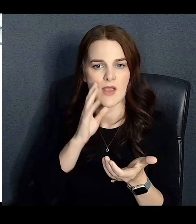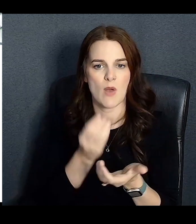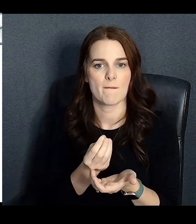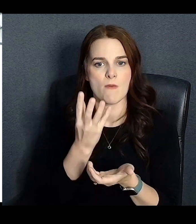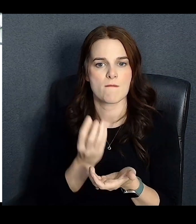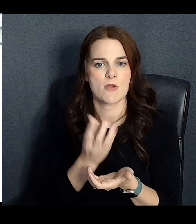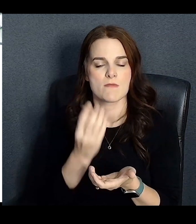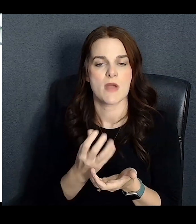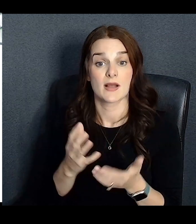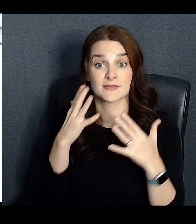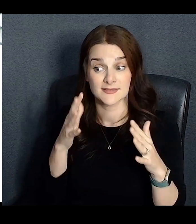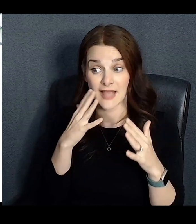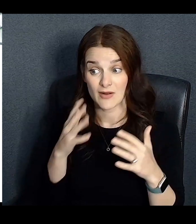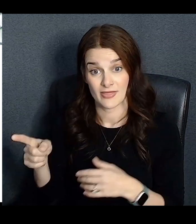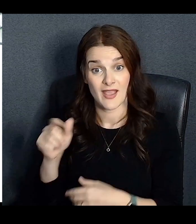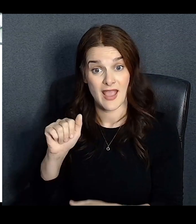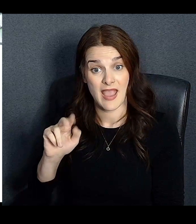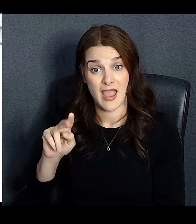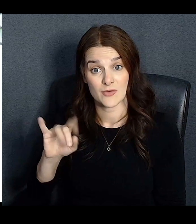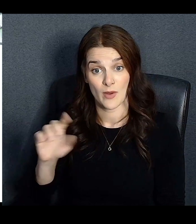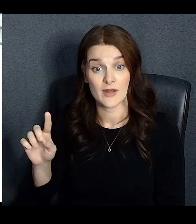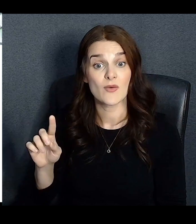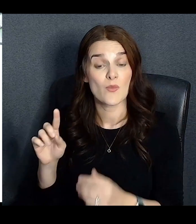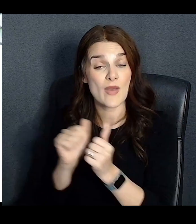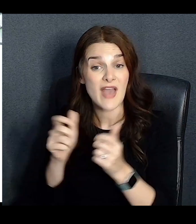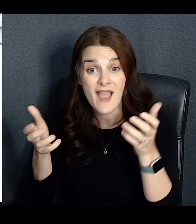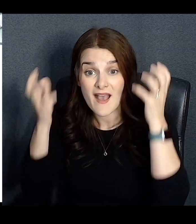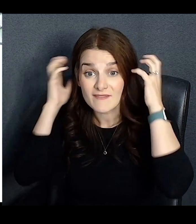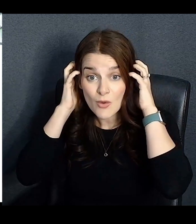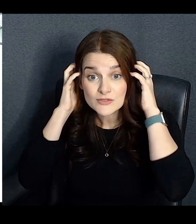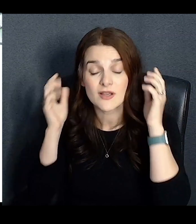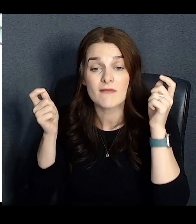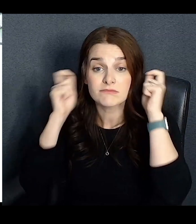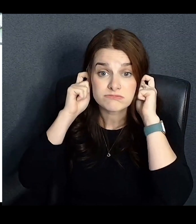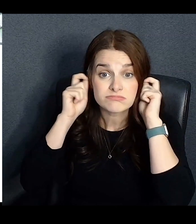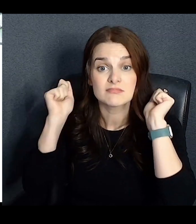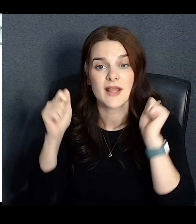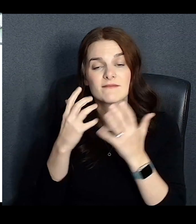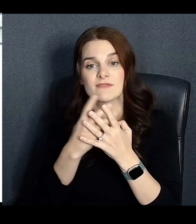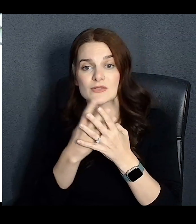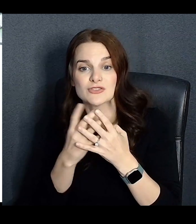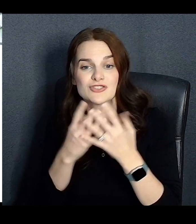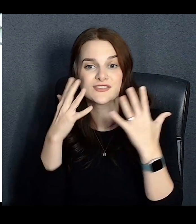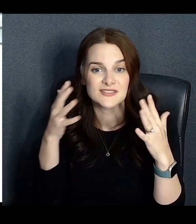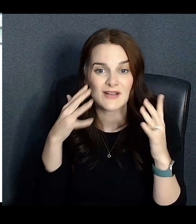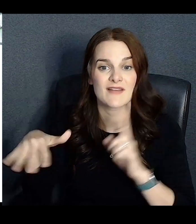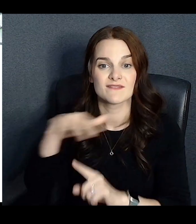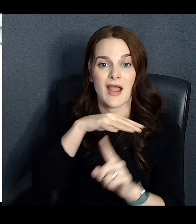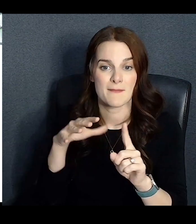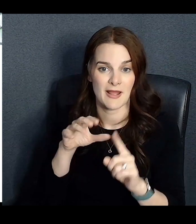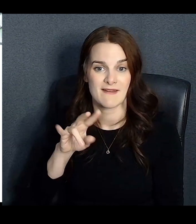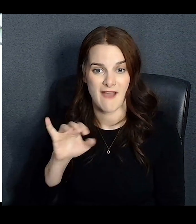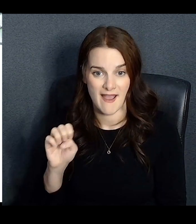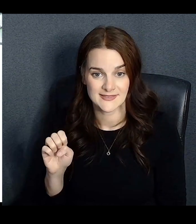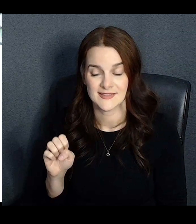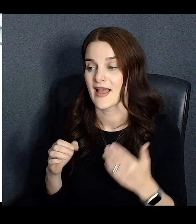which is native actually on Android phones. You can use this with headphones to filter and amplify the sounds in your environment or your